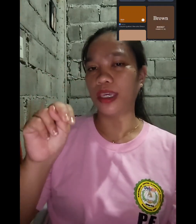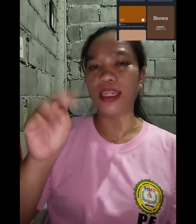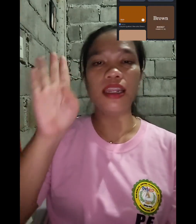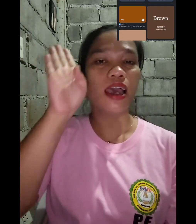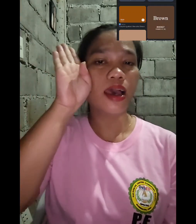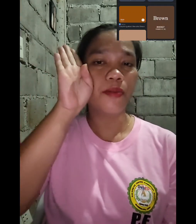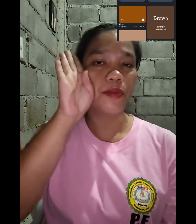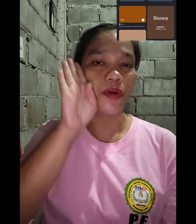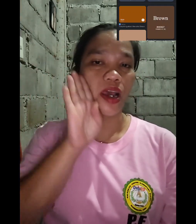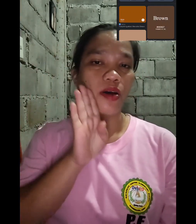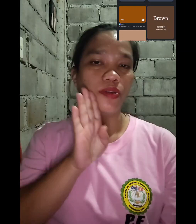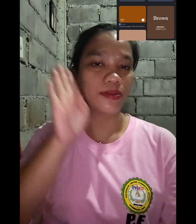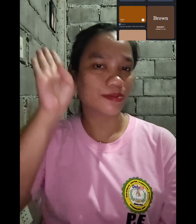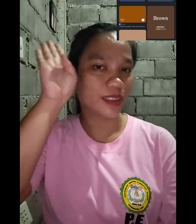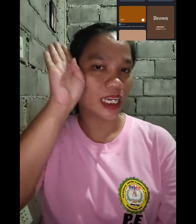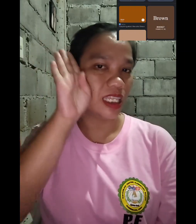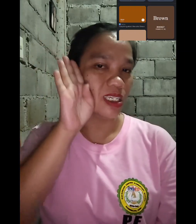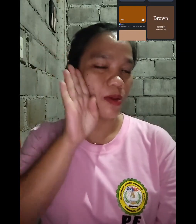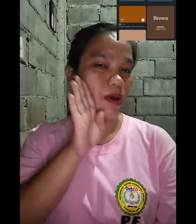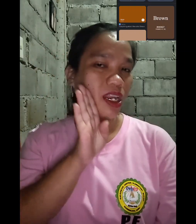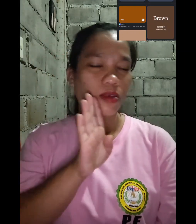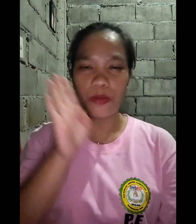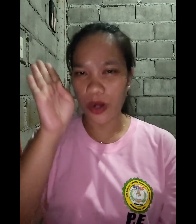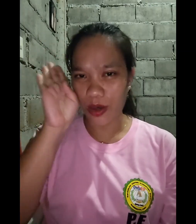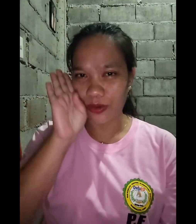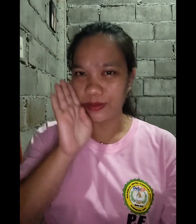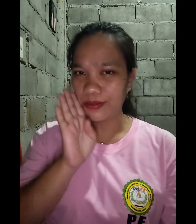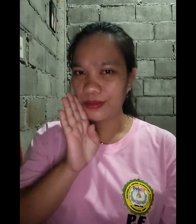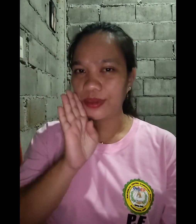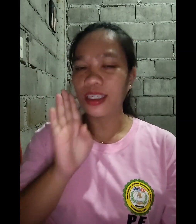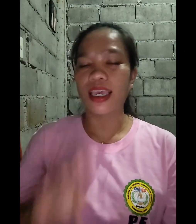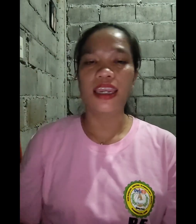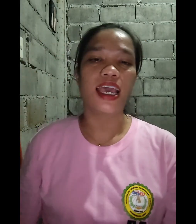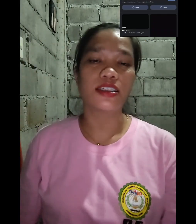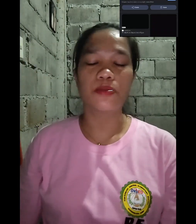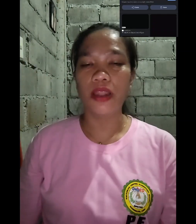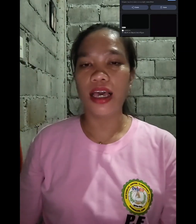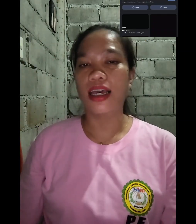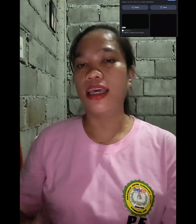B-R-O-W-N, brown. Ano din sa panit? Brown. Next, black.